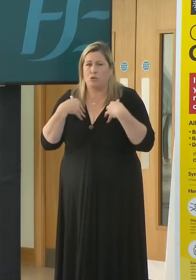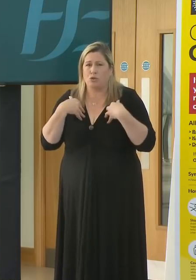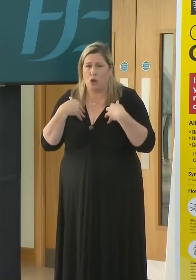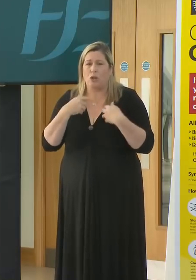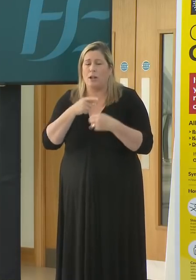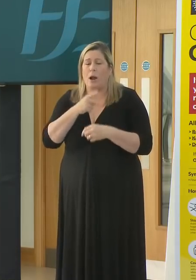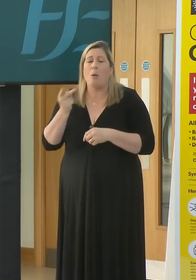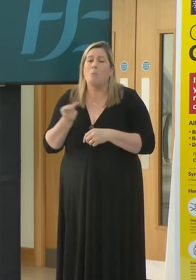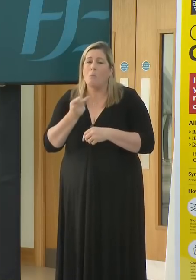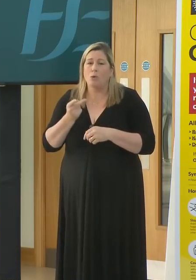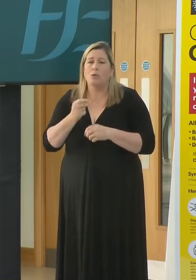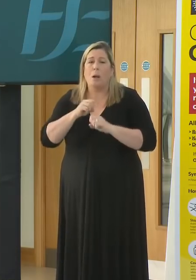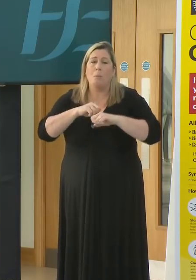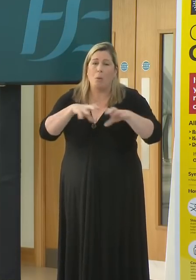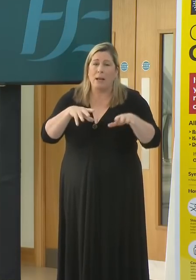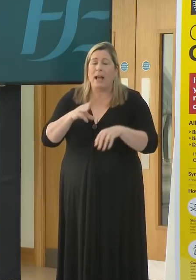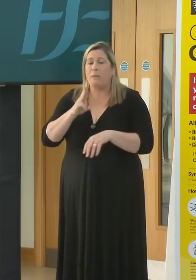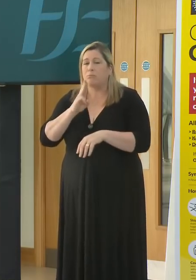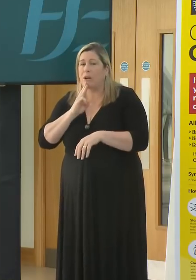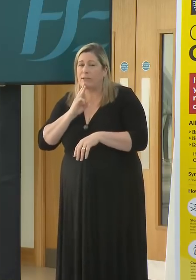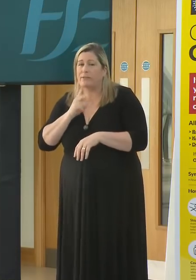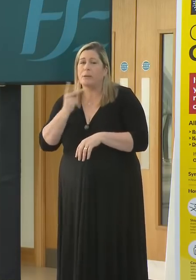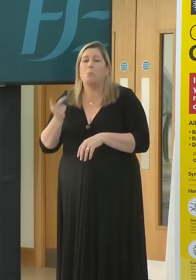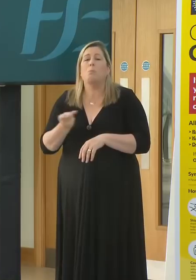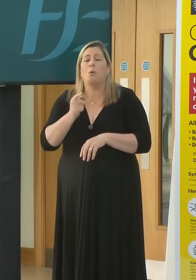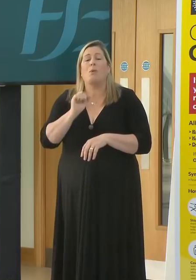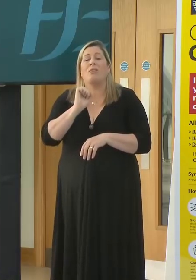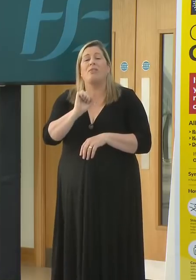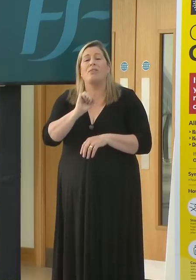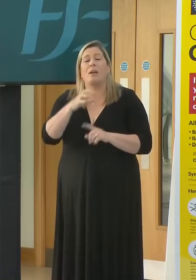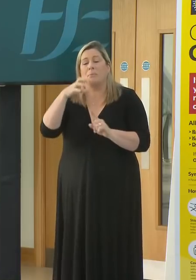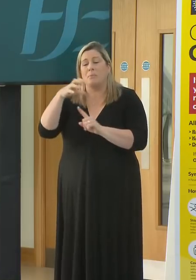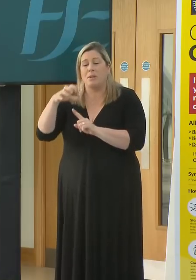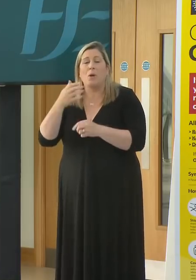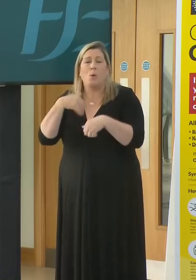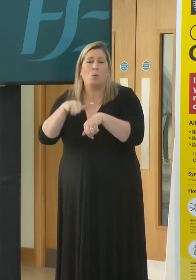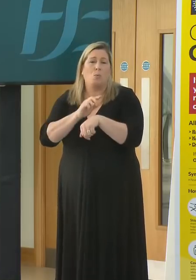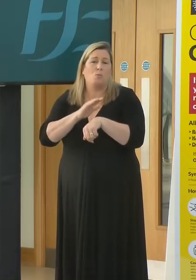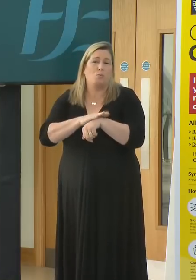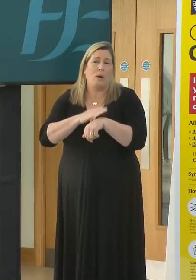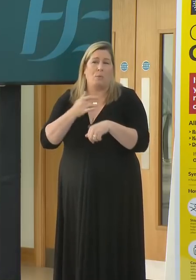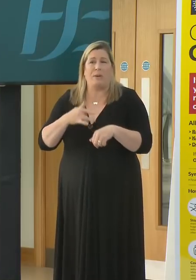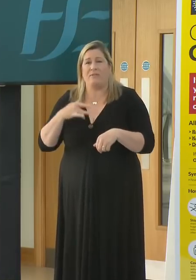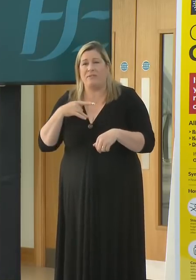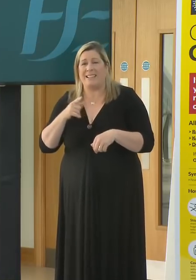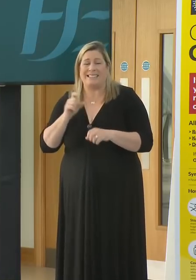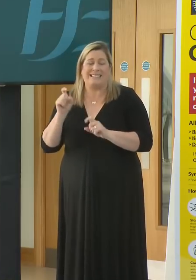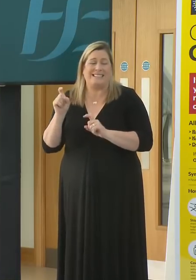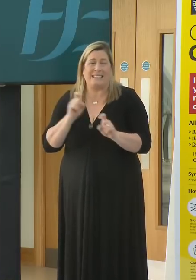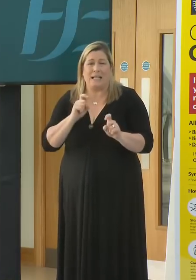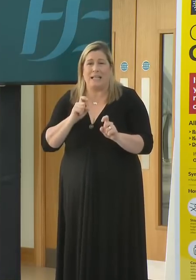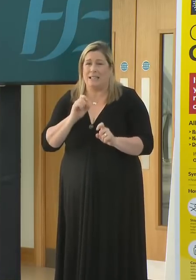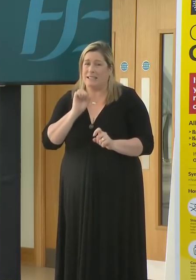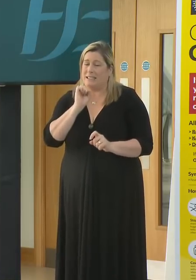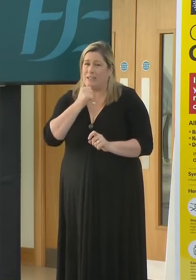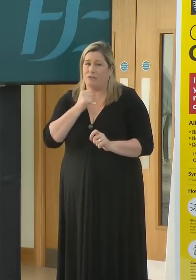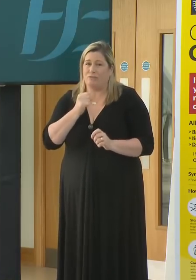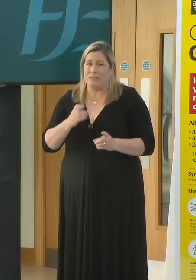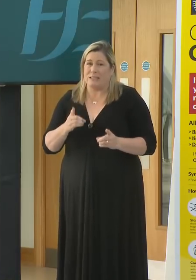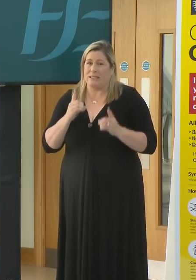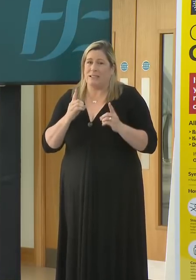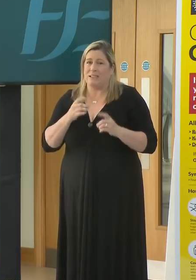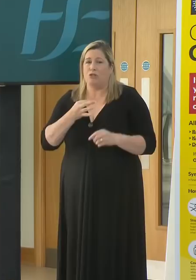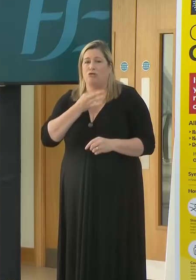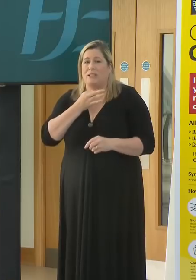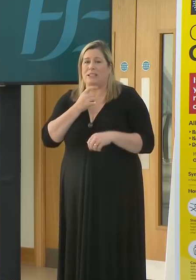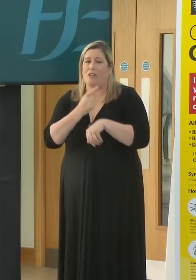and private facilities, and they would be facilities where we would consider there to still be a significant risk in terms of the operation of the facilities